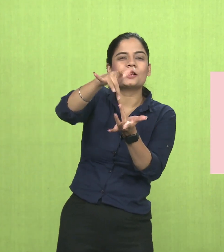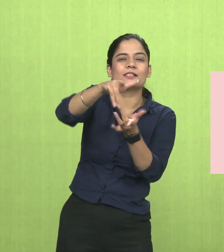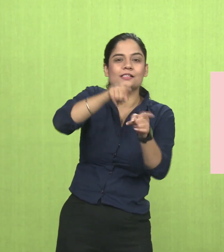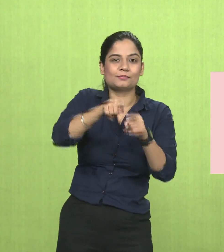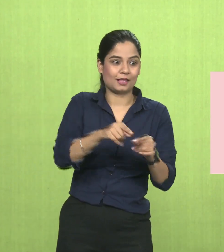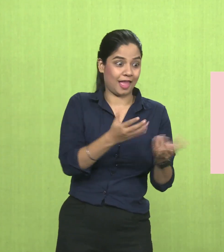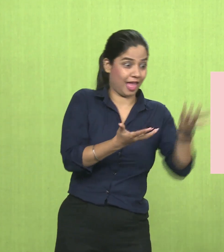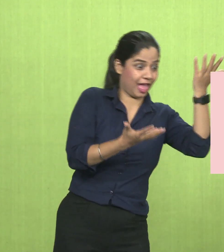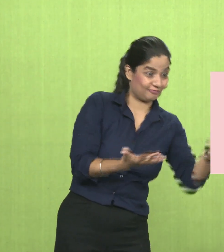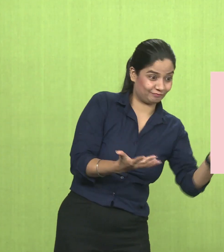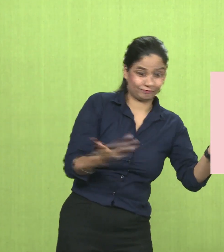and semi-solids.